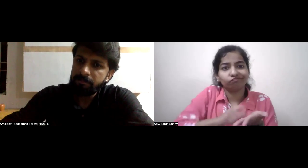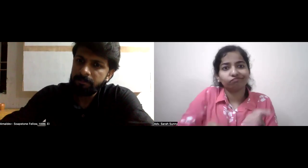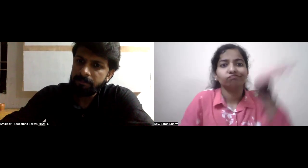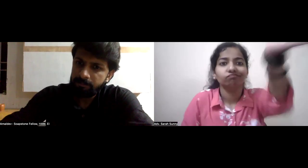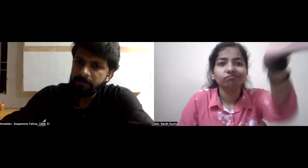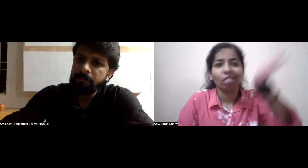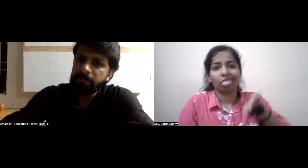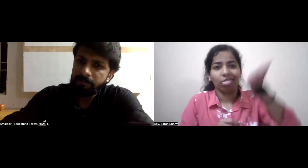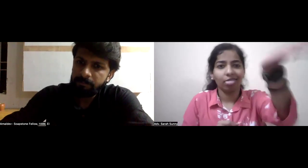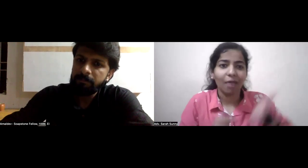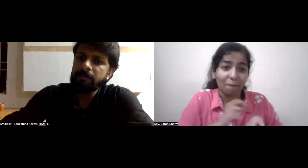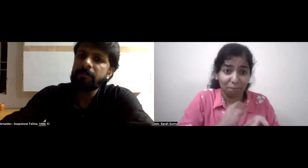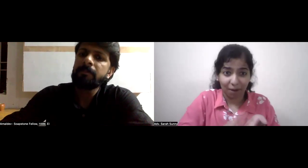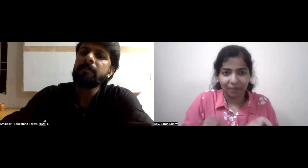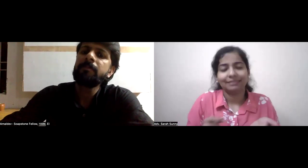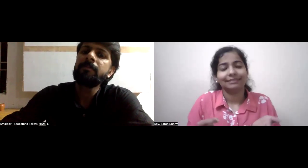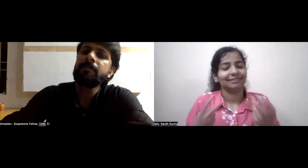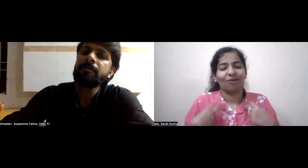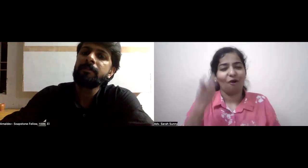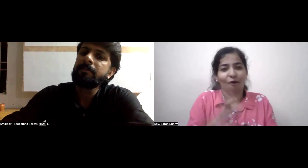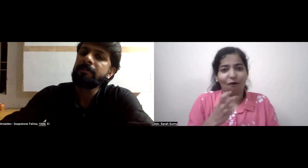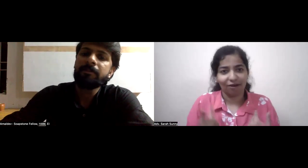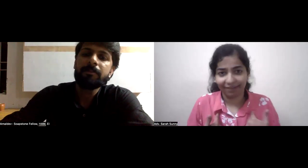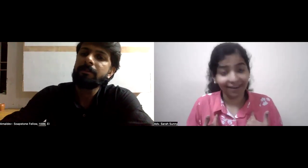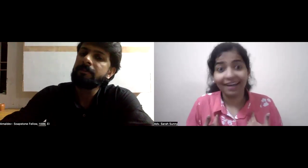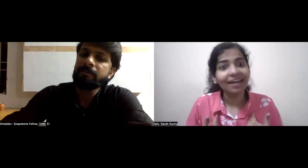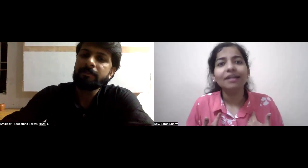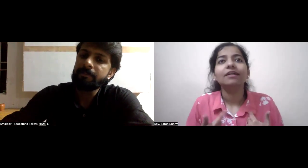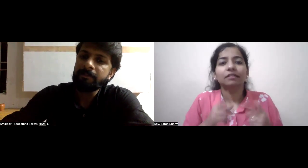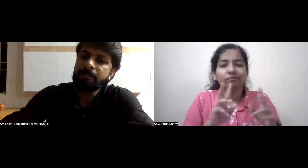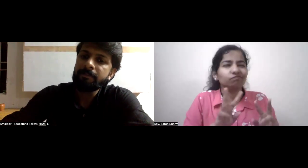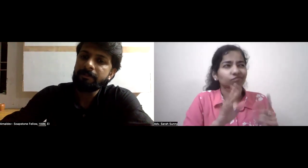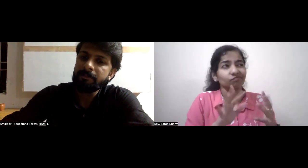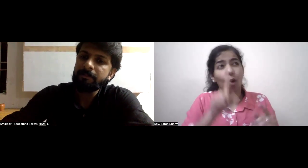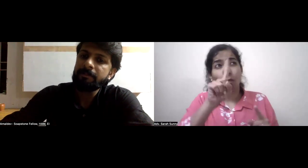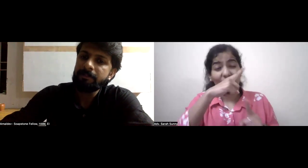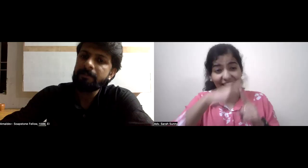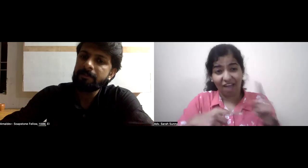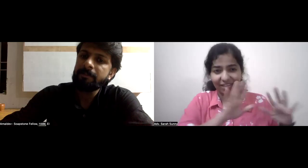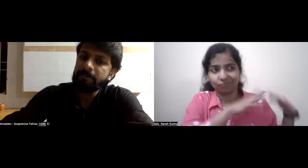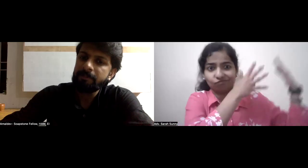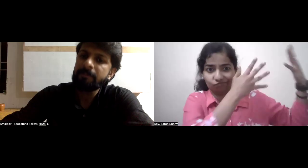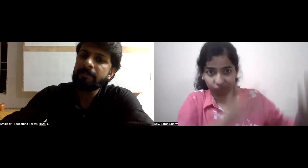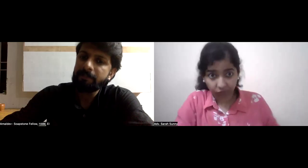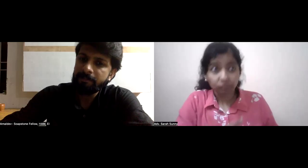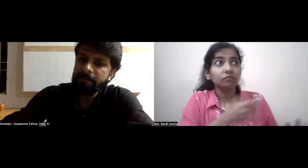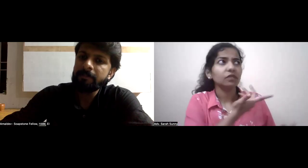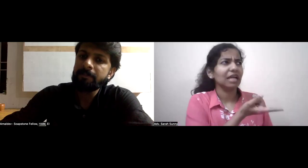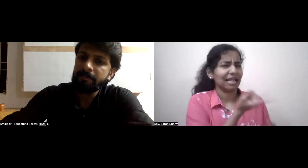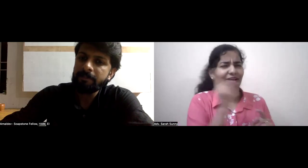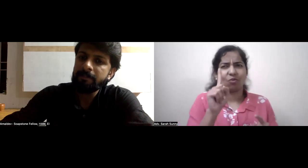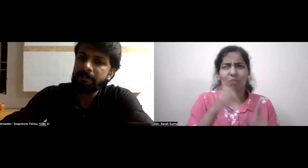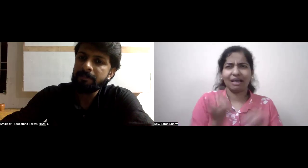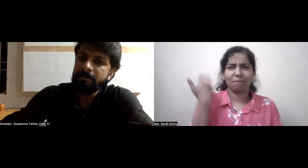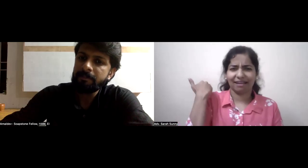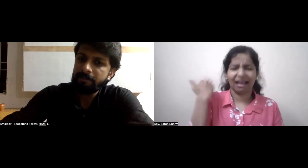pocket. So I was communicating with the written mode with the judge there for a whole year